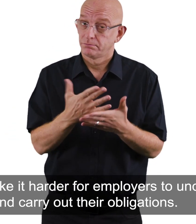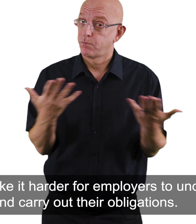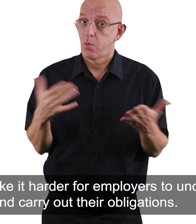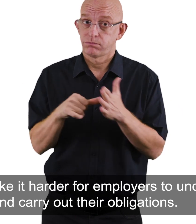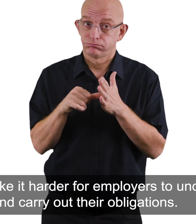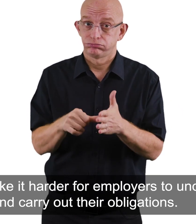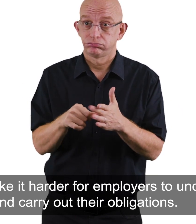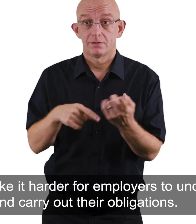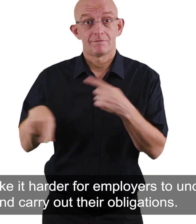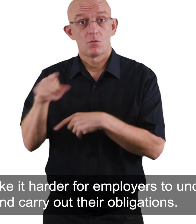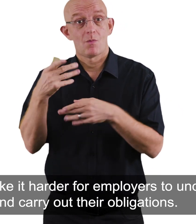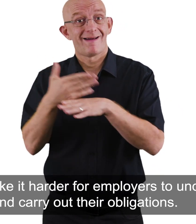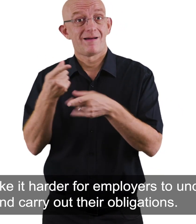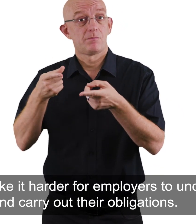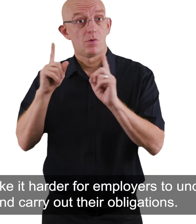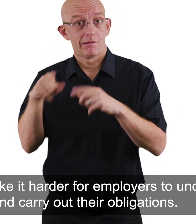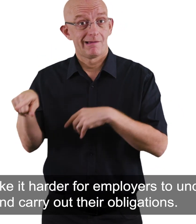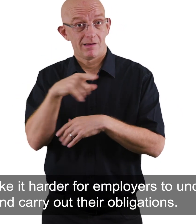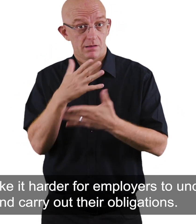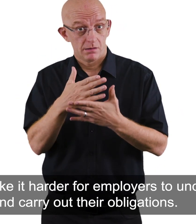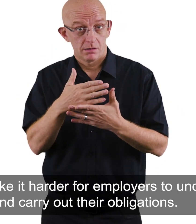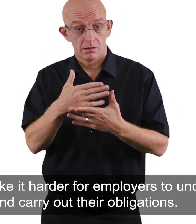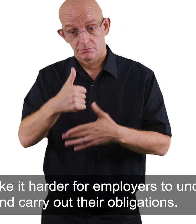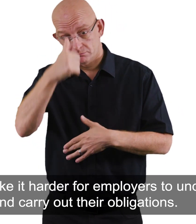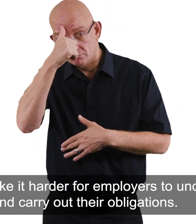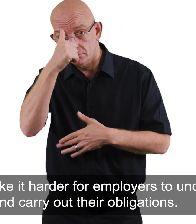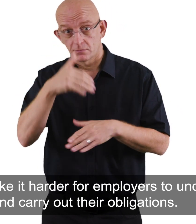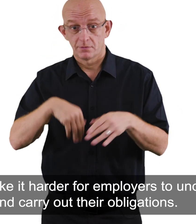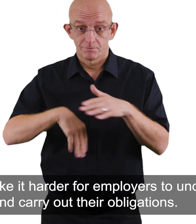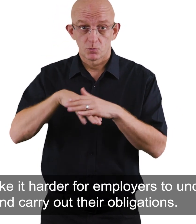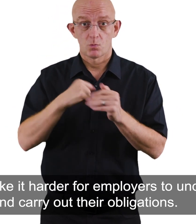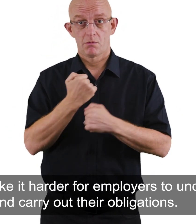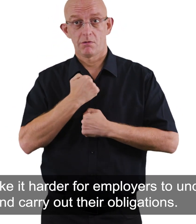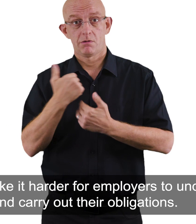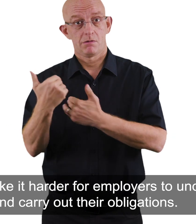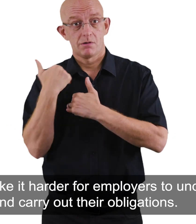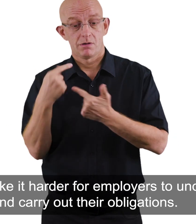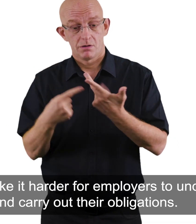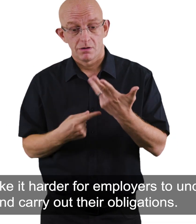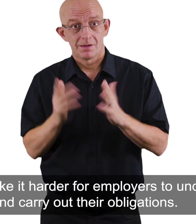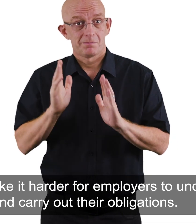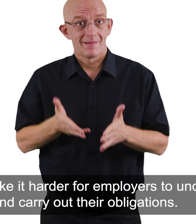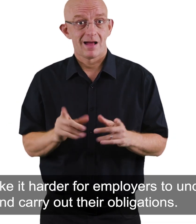This can make it harder for employers to understand and carry out their